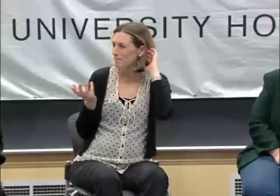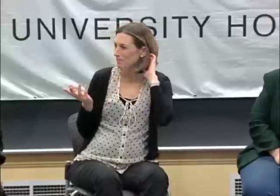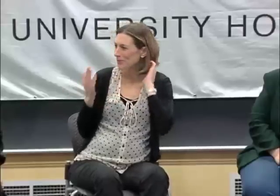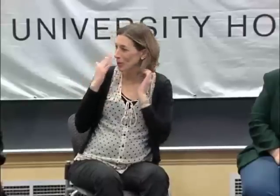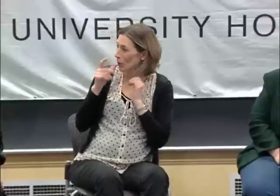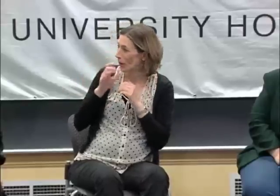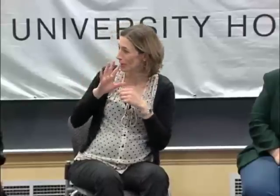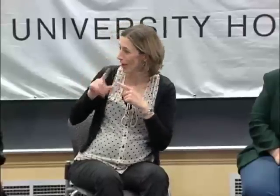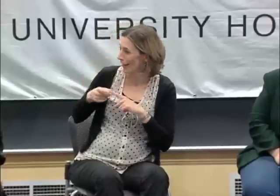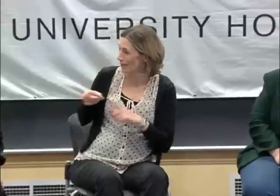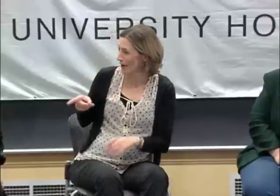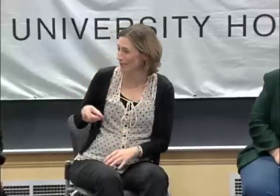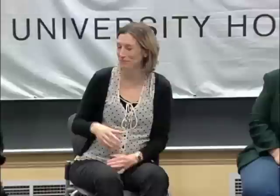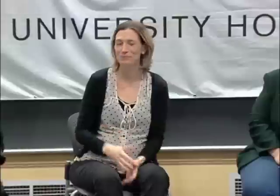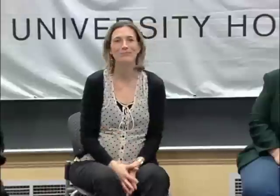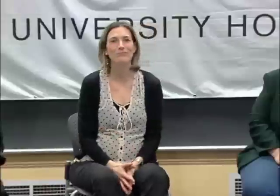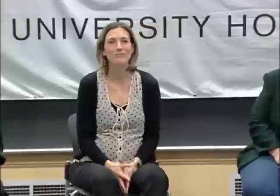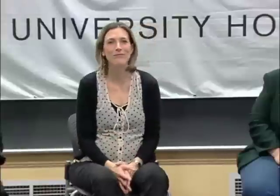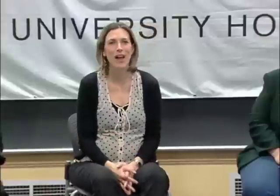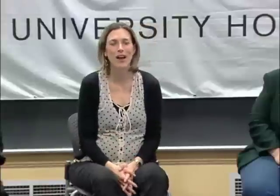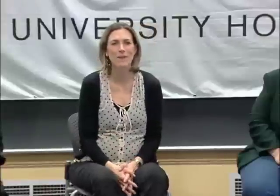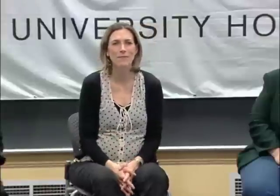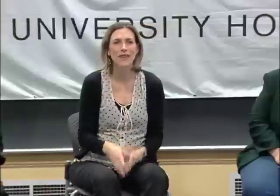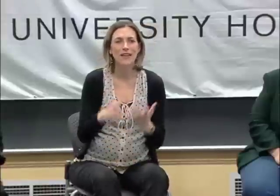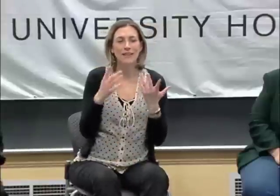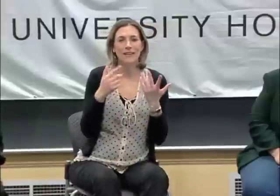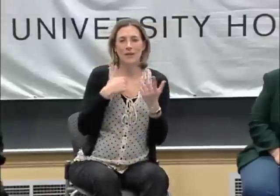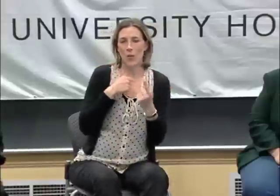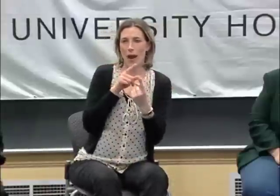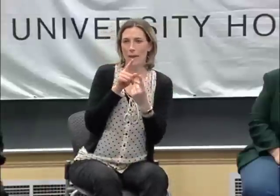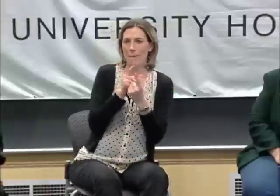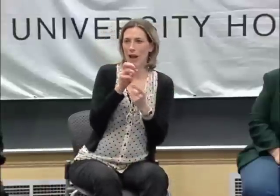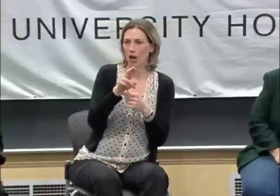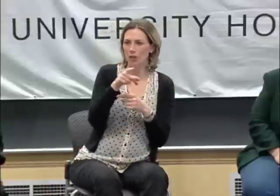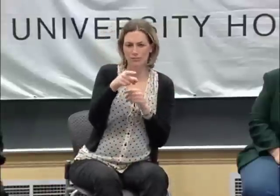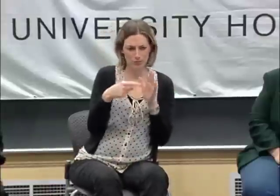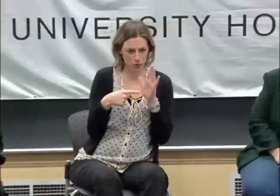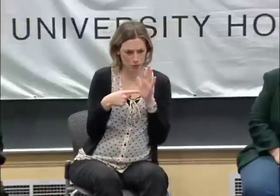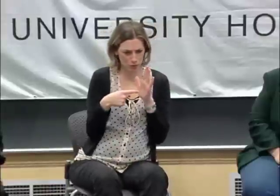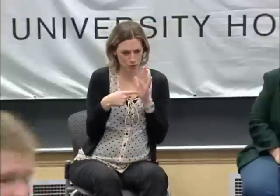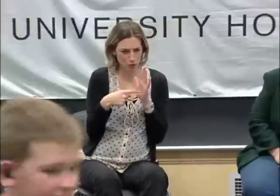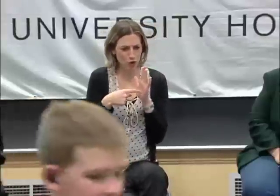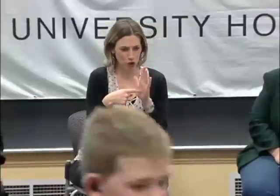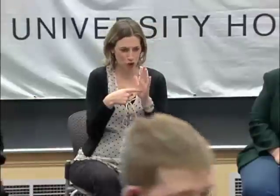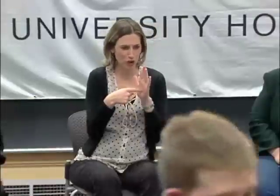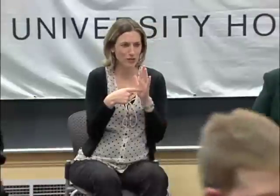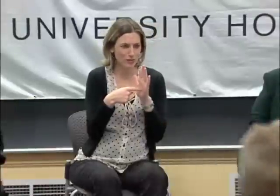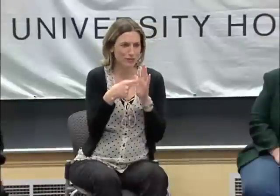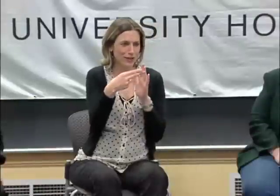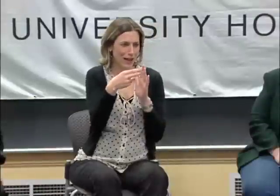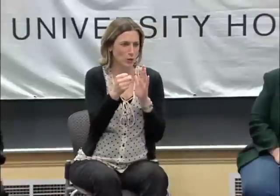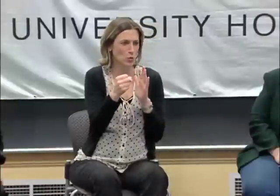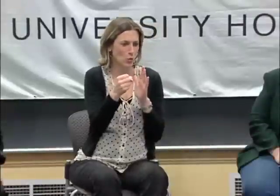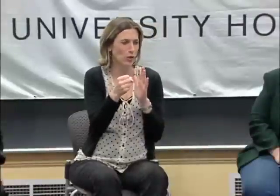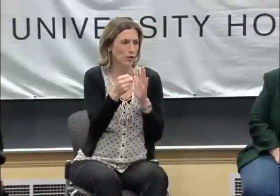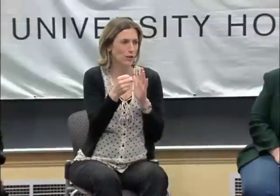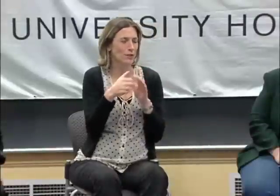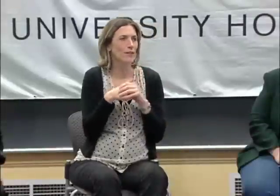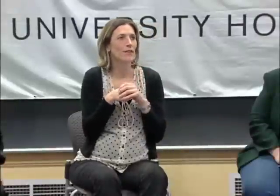difficult to figure out. And so that's what we've been talking about. And I met her in high